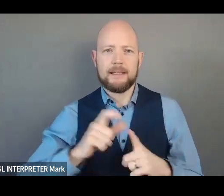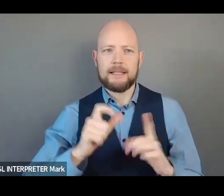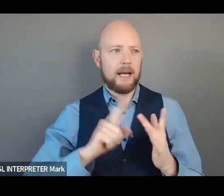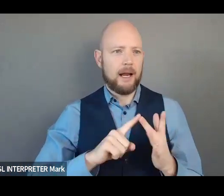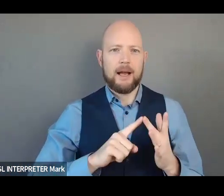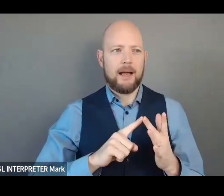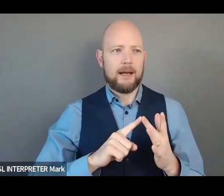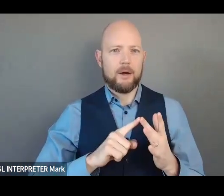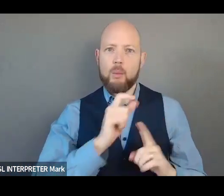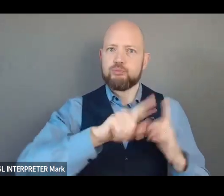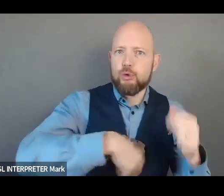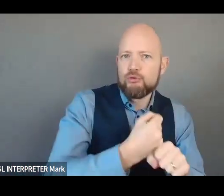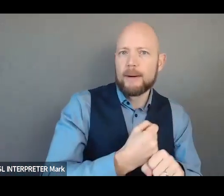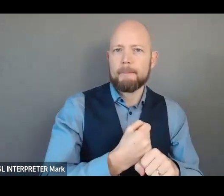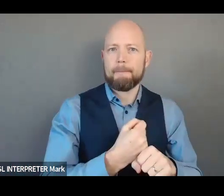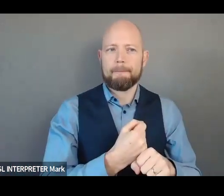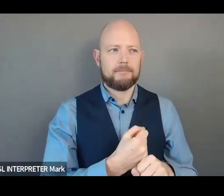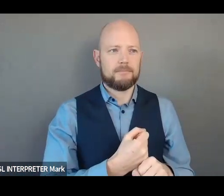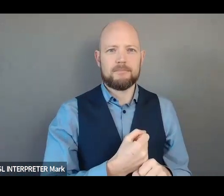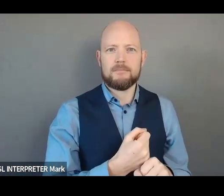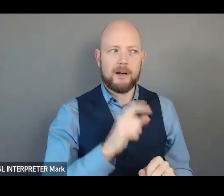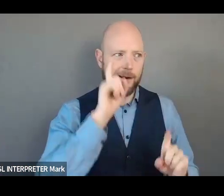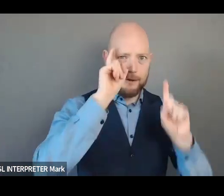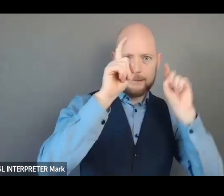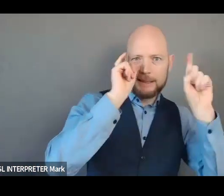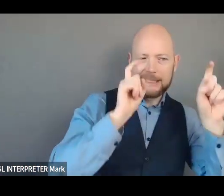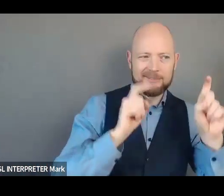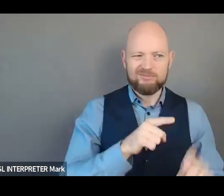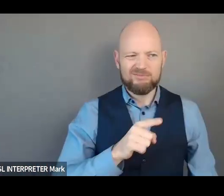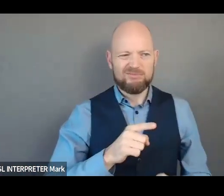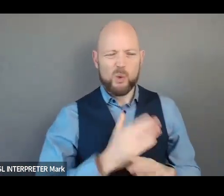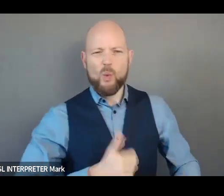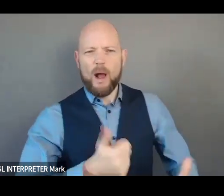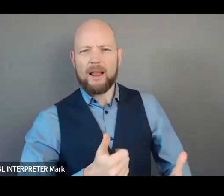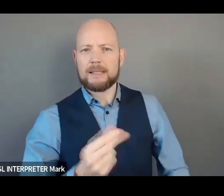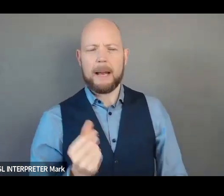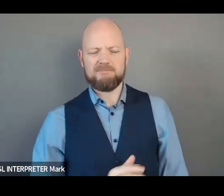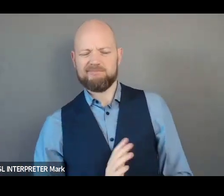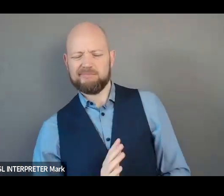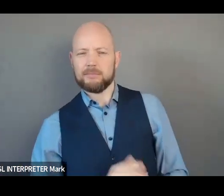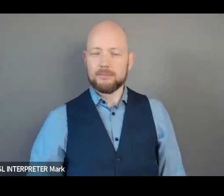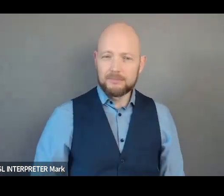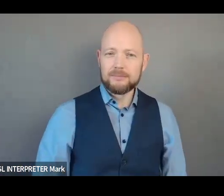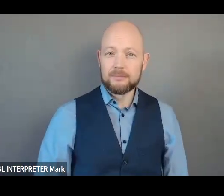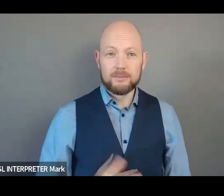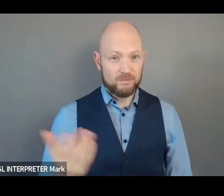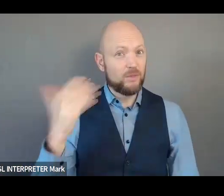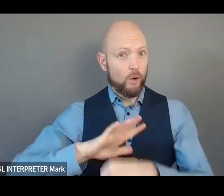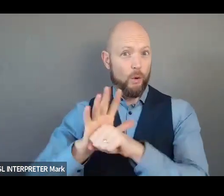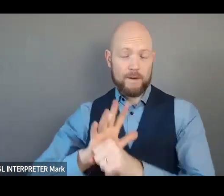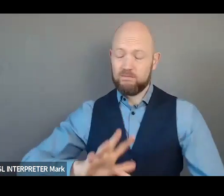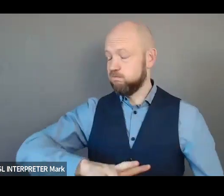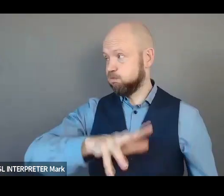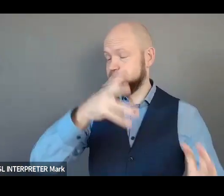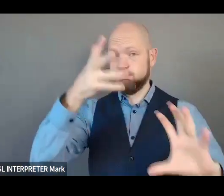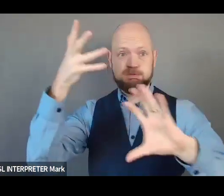there. But again, reflecting this idea that, you know, the pandemic, which was a disaster, of course,